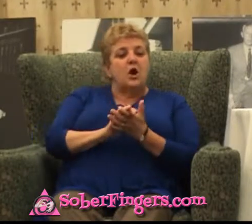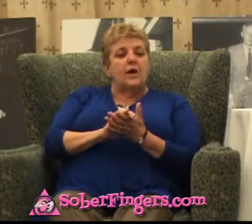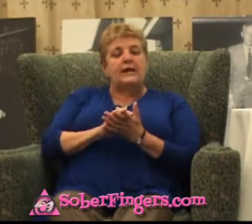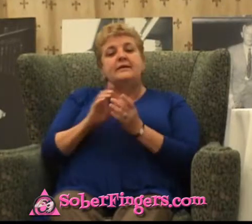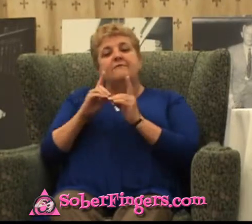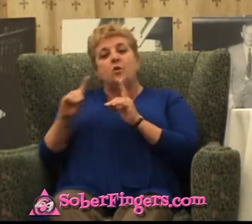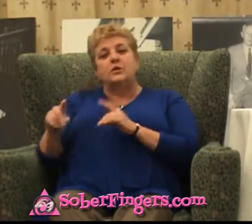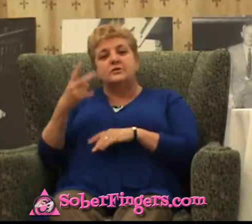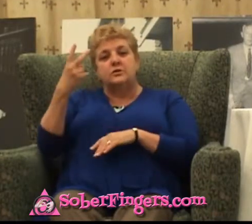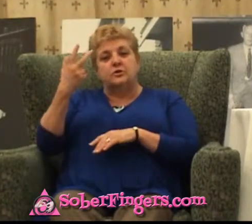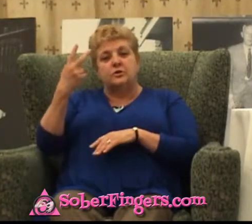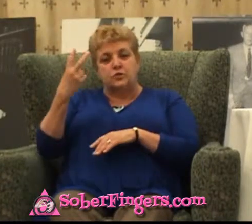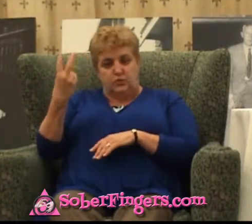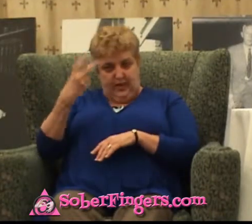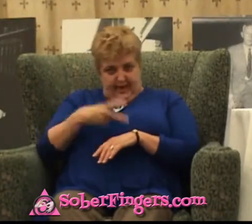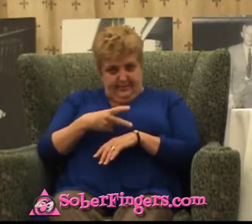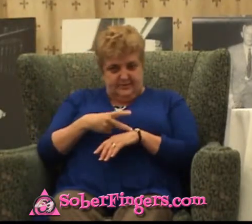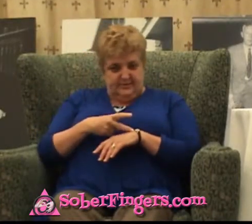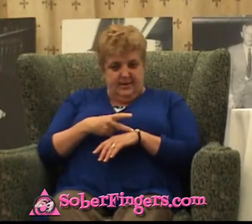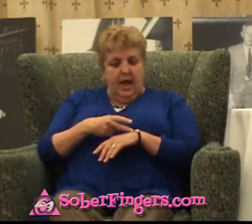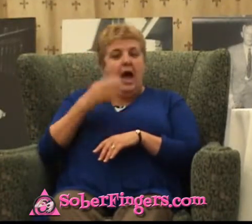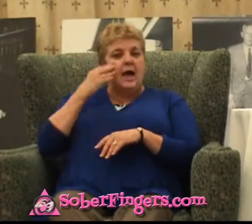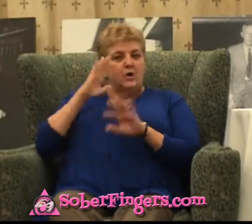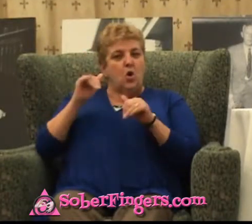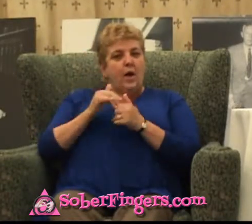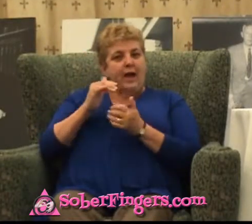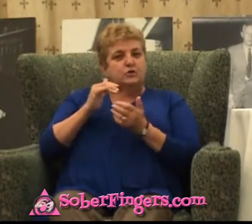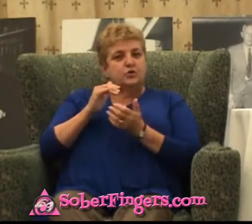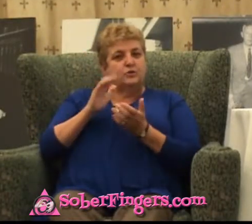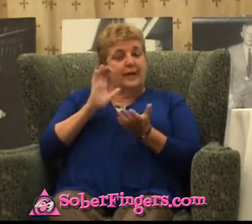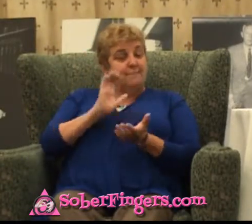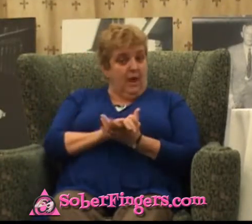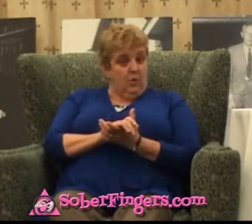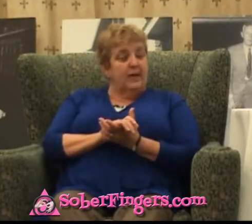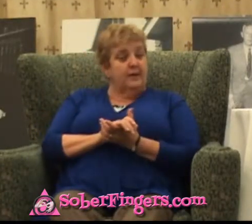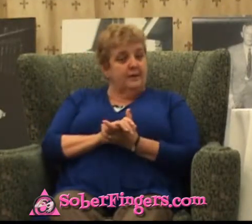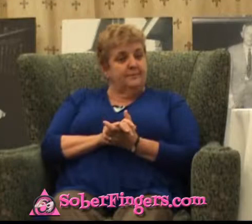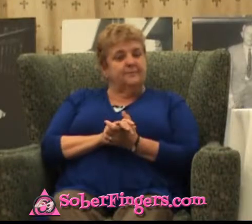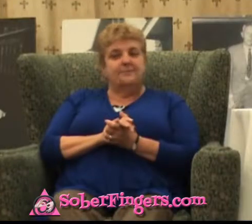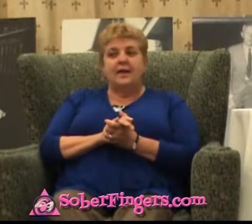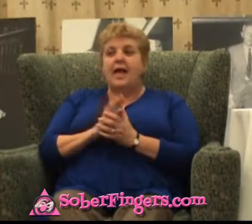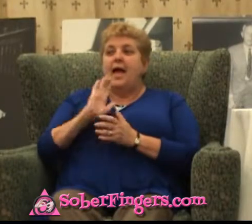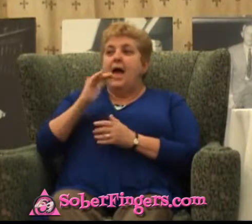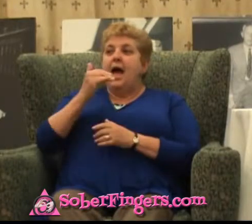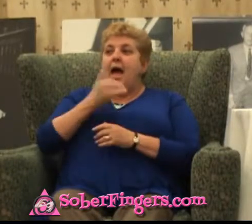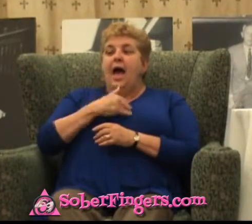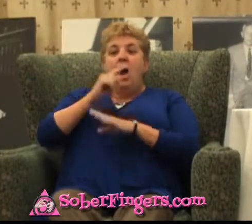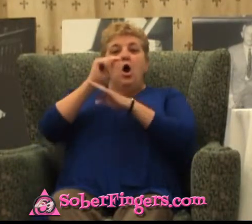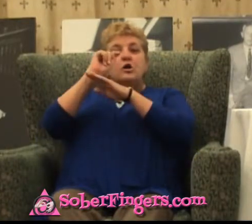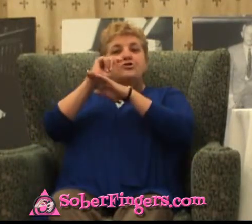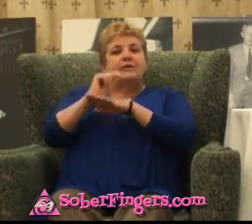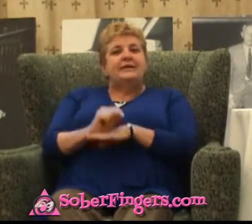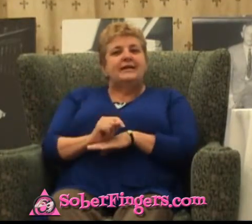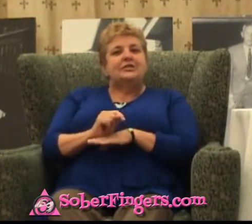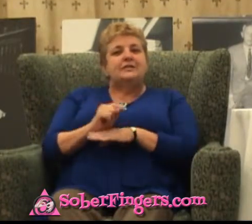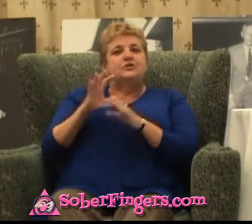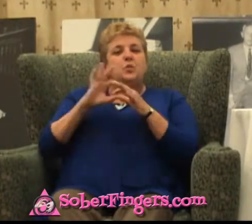how to get married. It's the staying part I find baffling. Our traditions relationship guy this afternoon seemed to have the